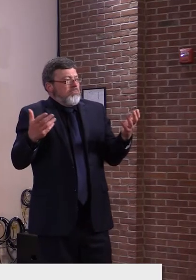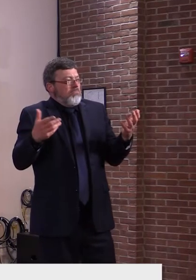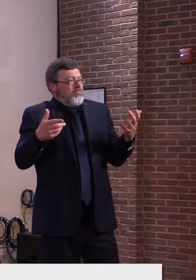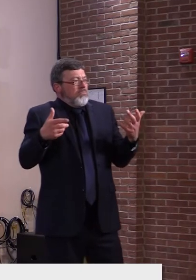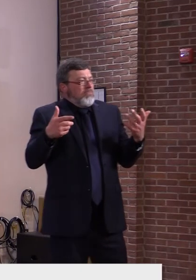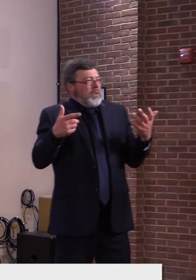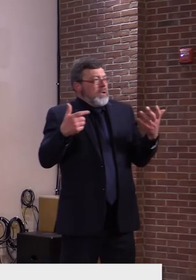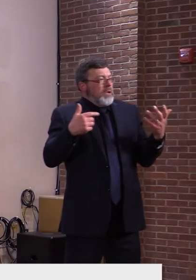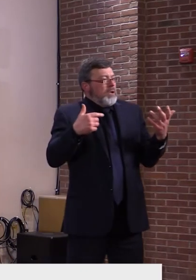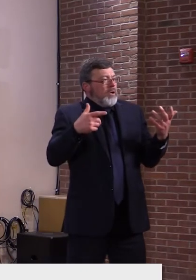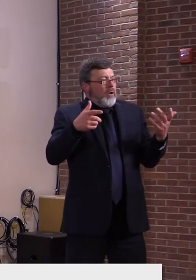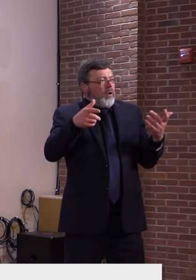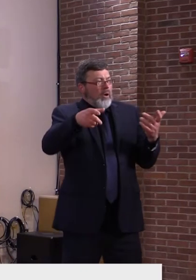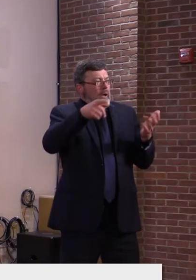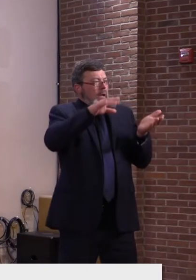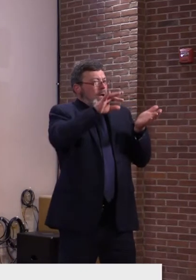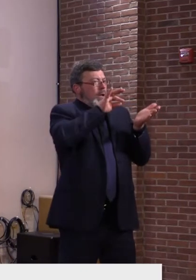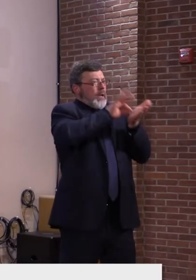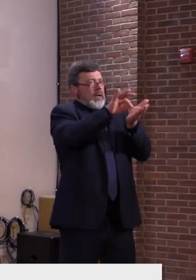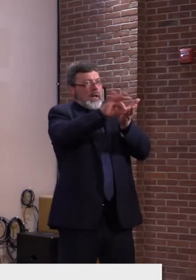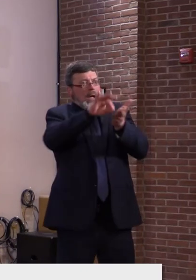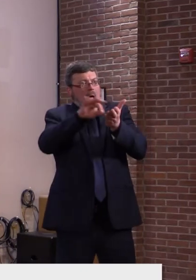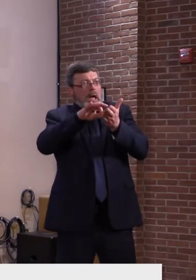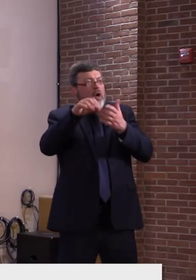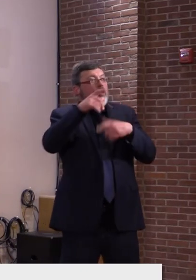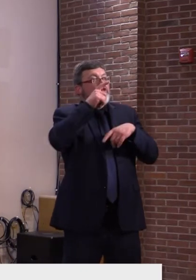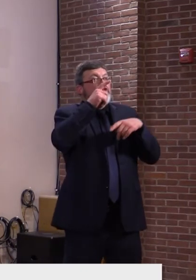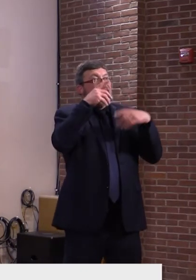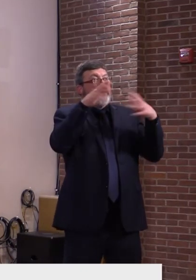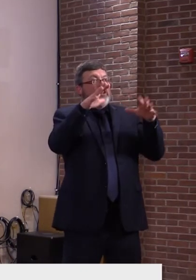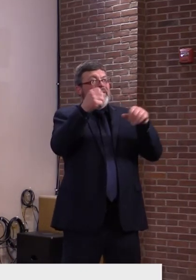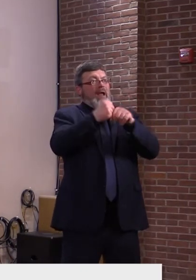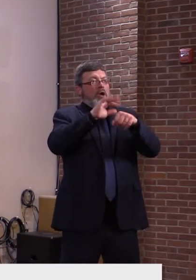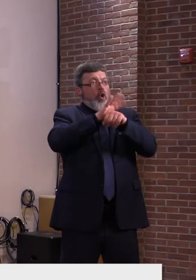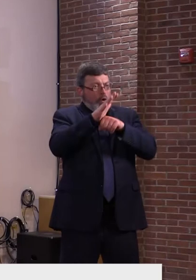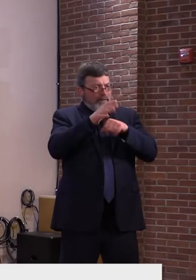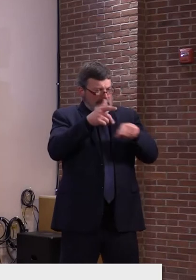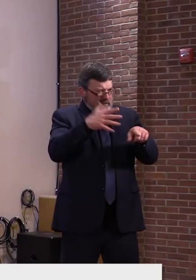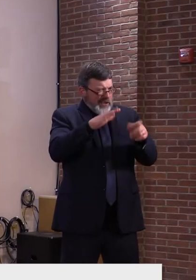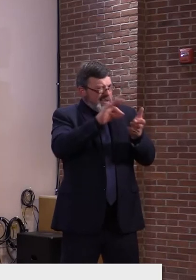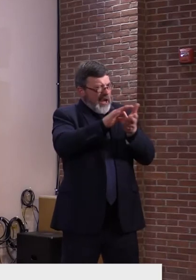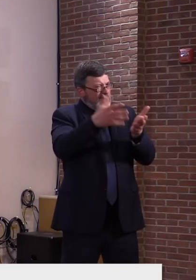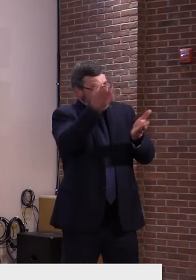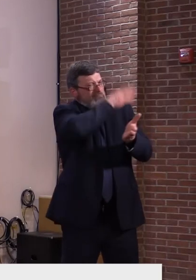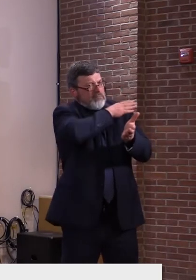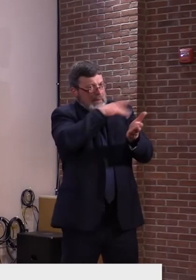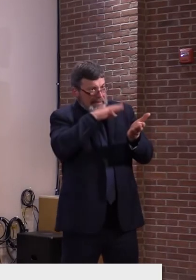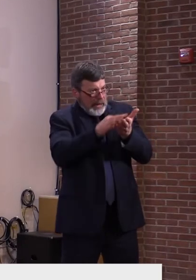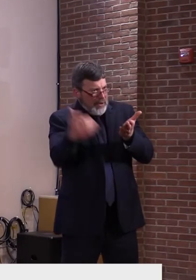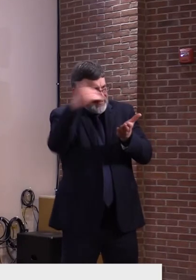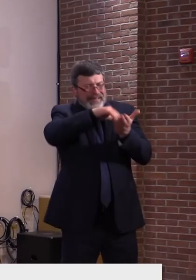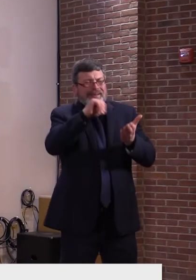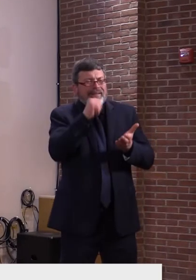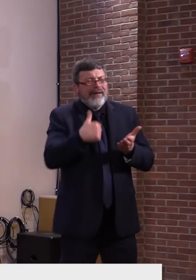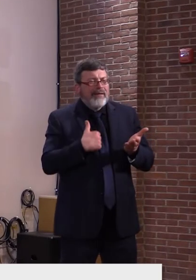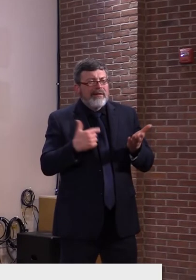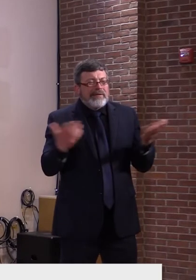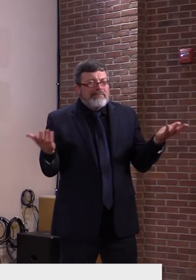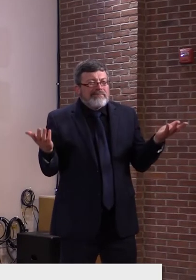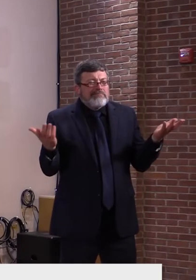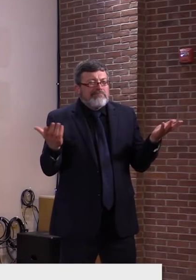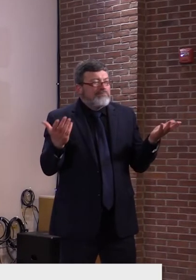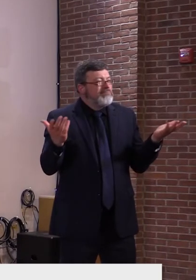is, as the governor earlier said, a much smaller number in Vermont than those who are vaccinated.